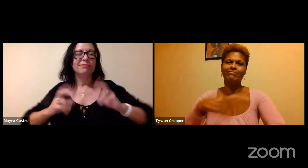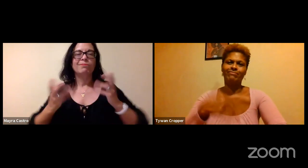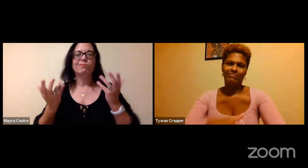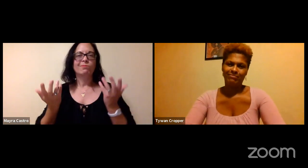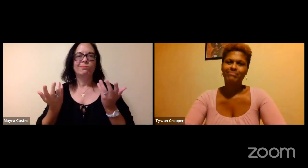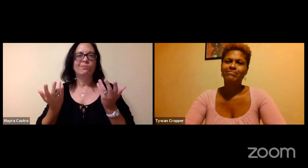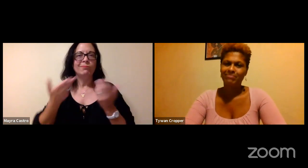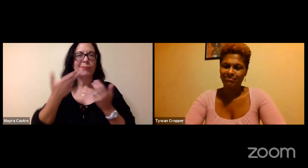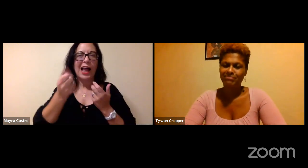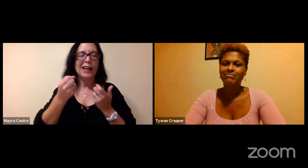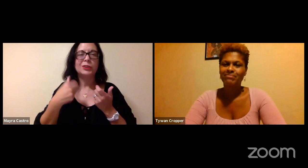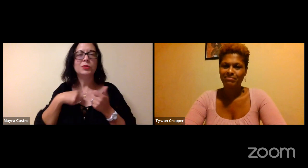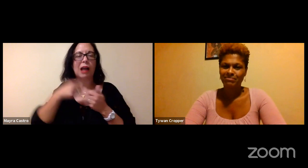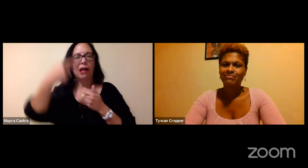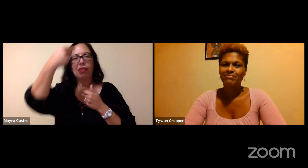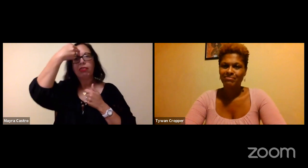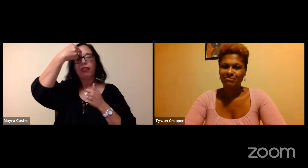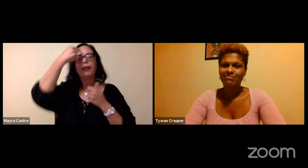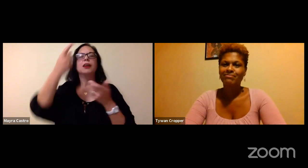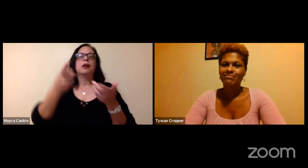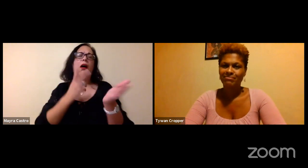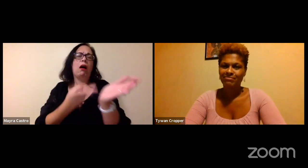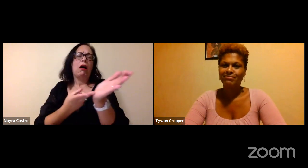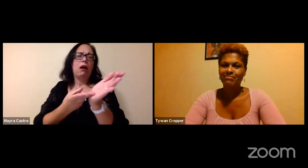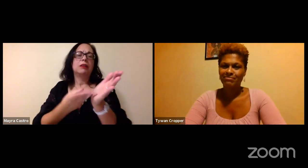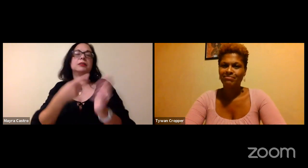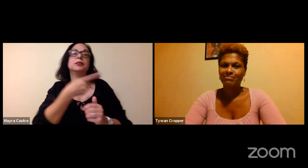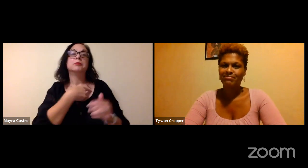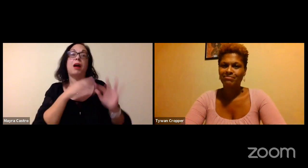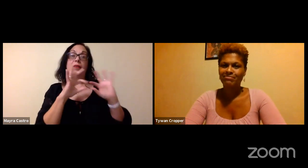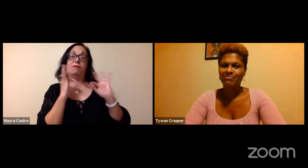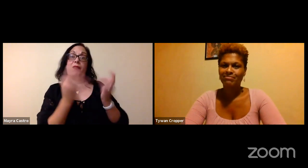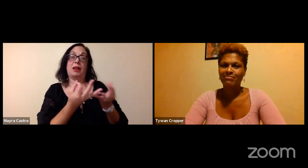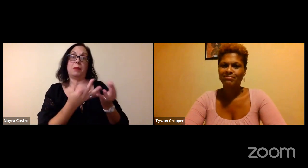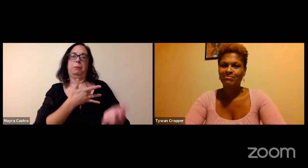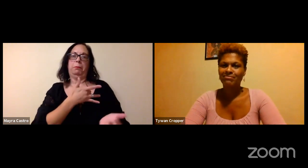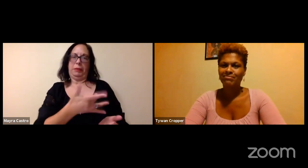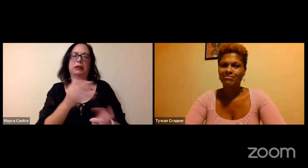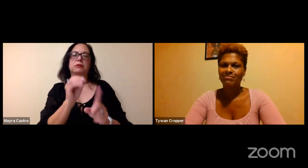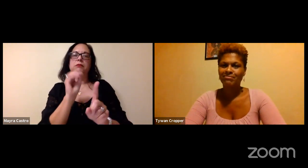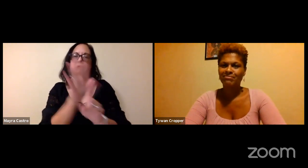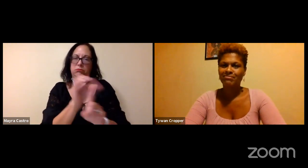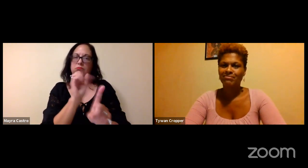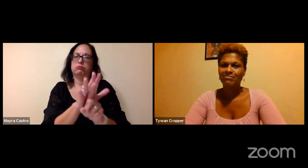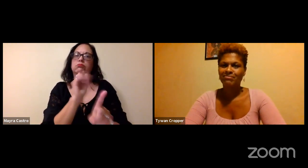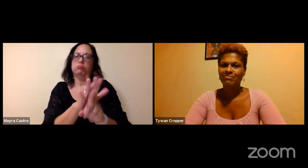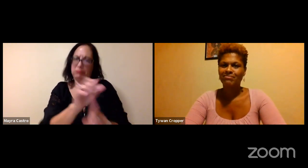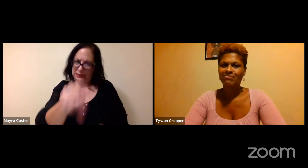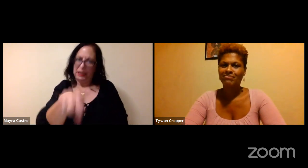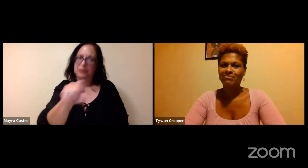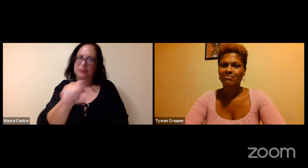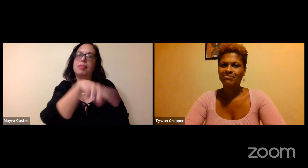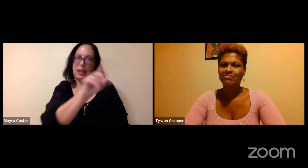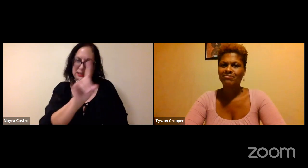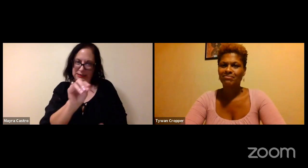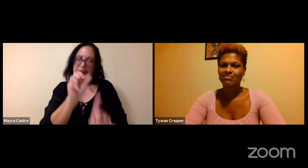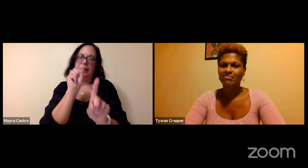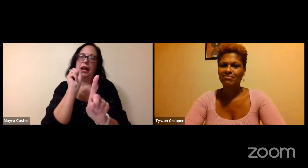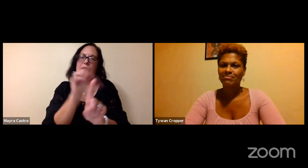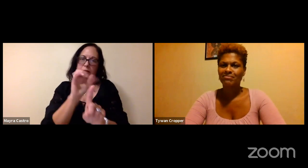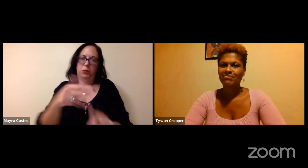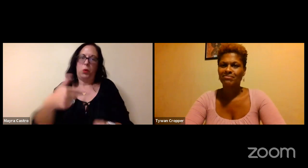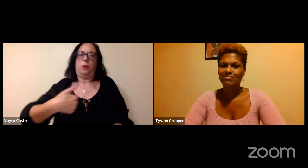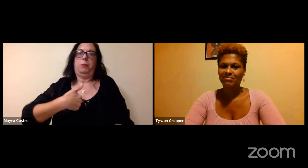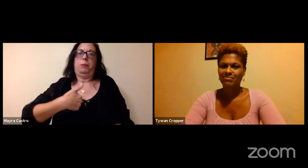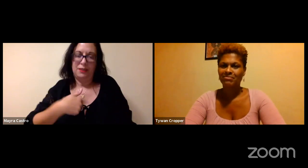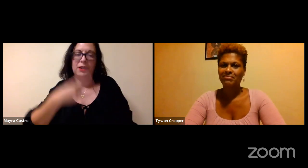of identity in high school. And honestly, my exposure